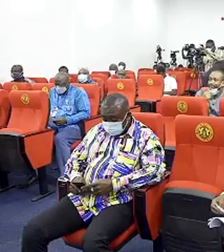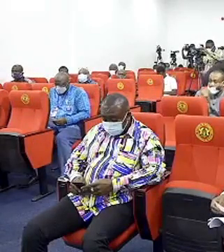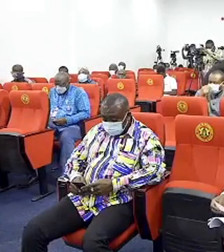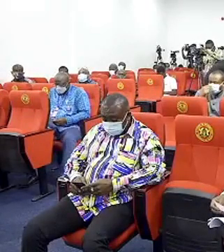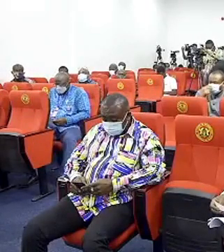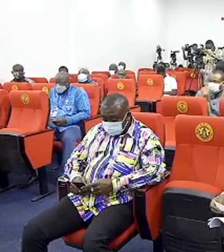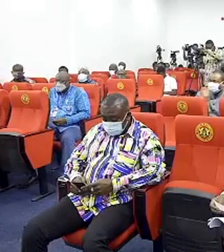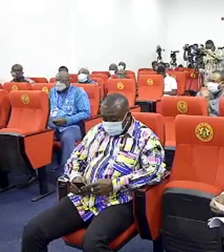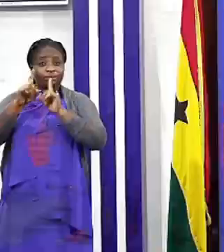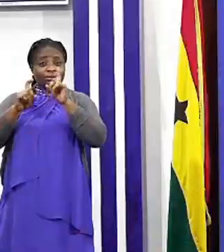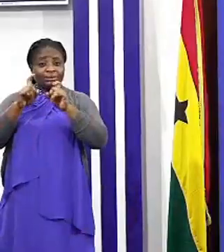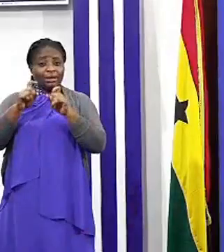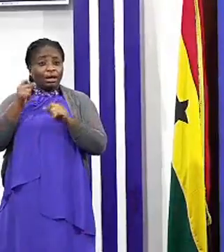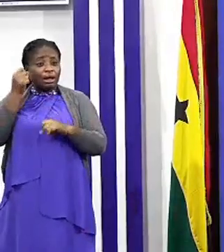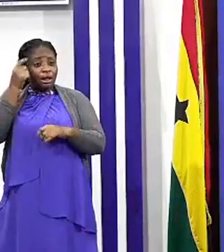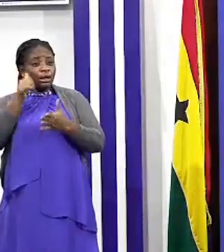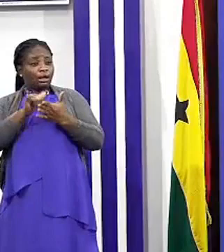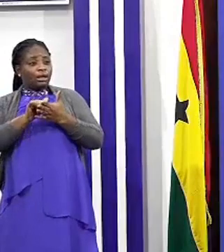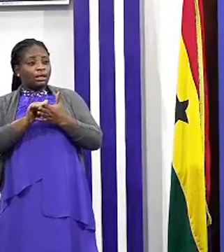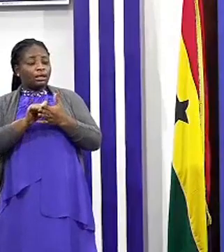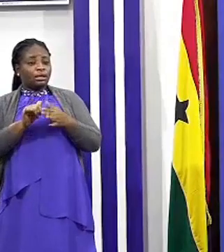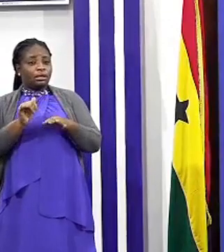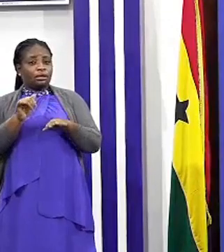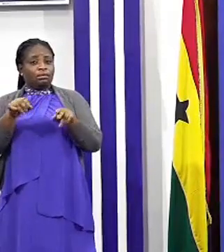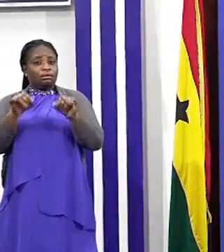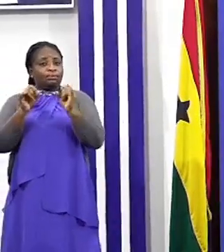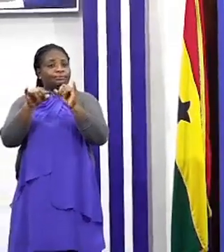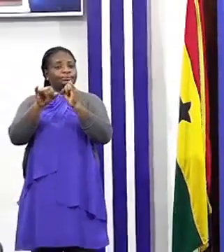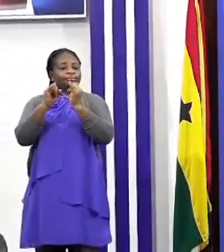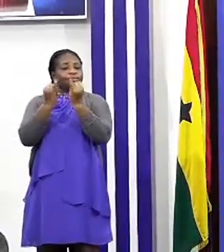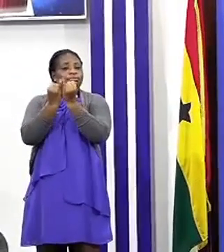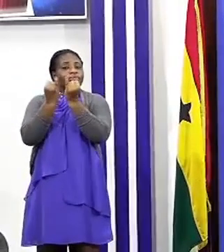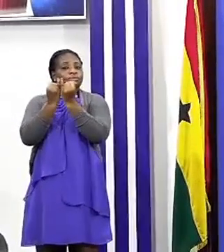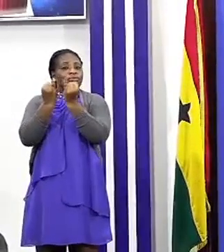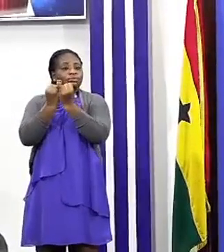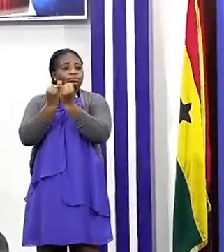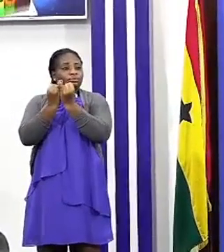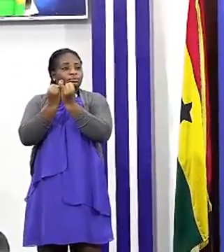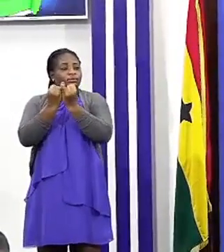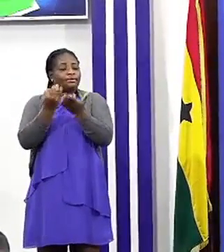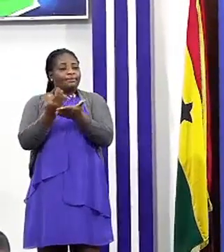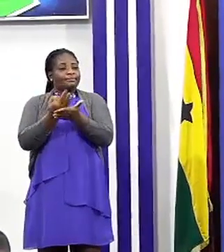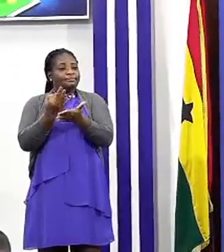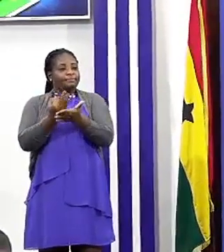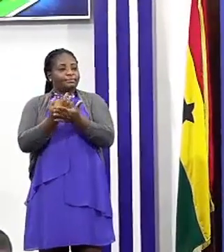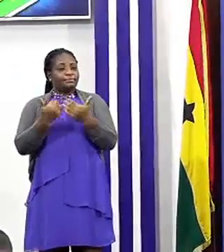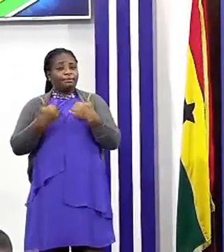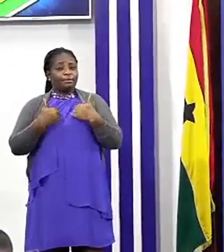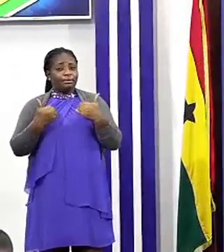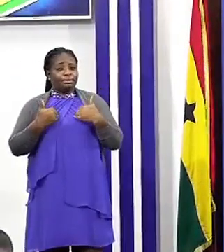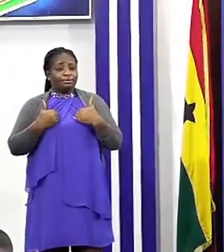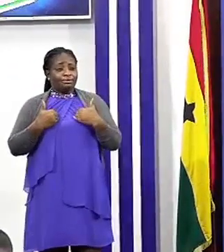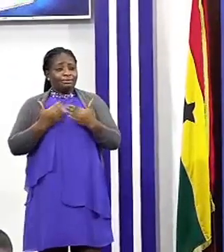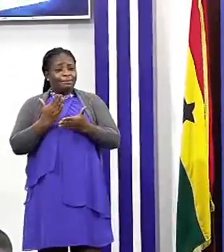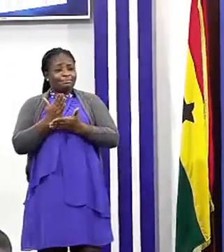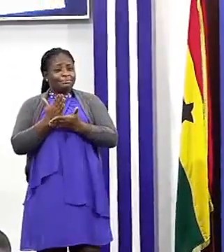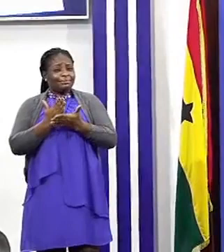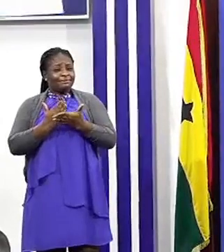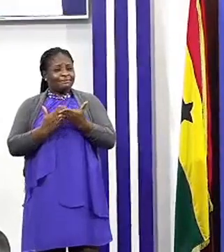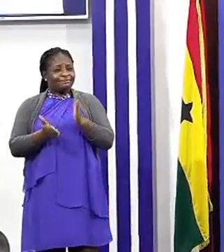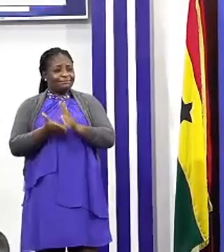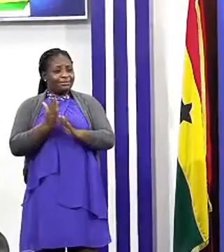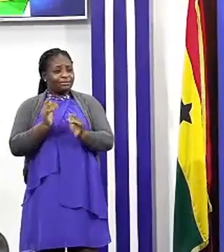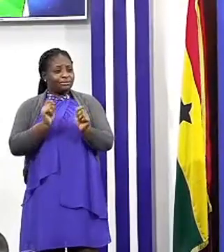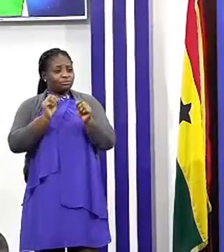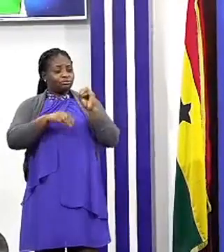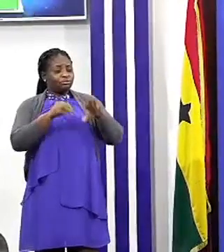Before we do that, it is my understanding that the National Health Insurance Fund has a quick contribution that